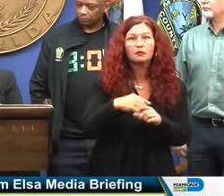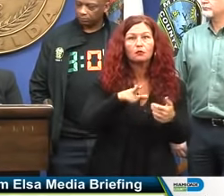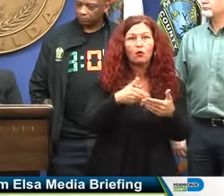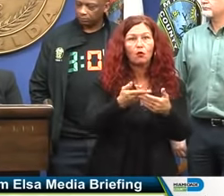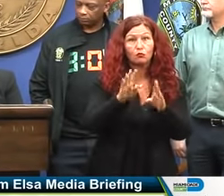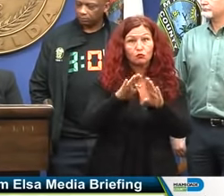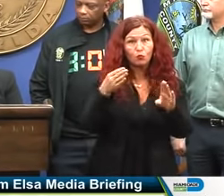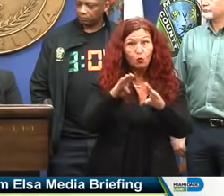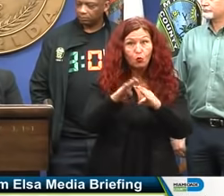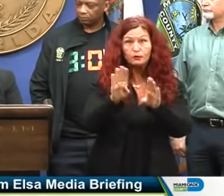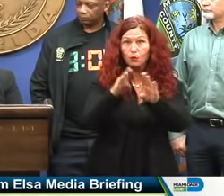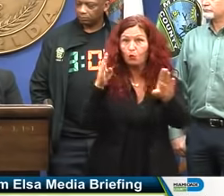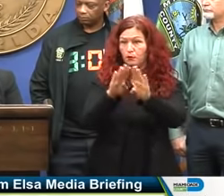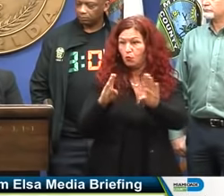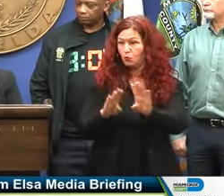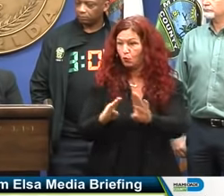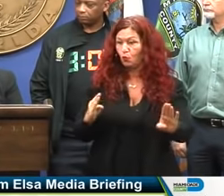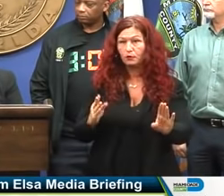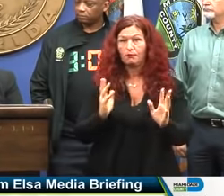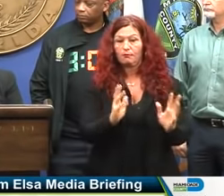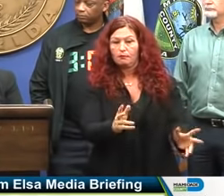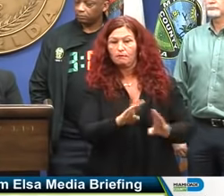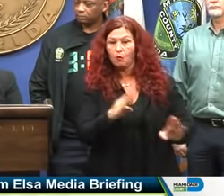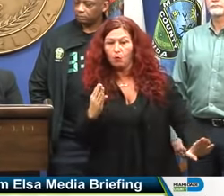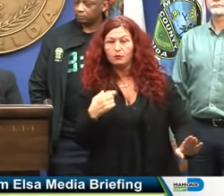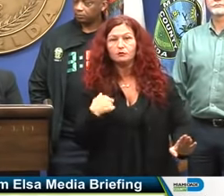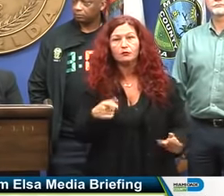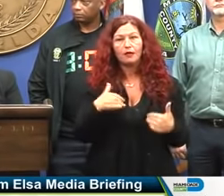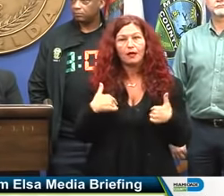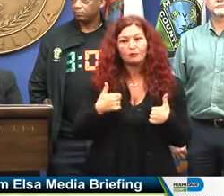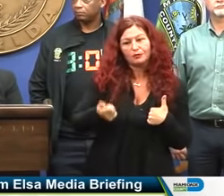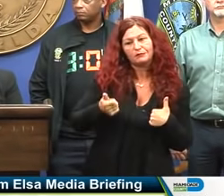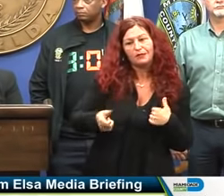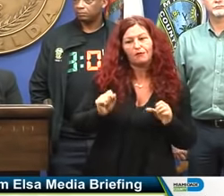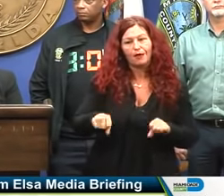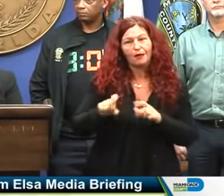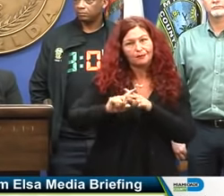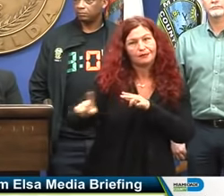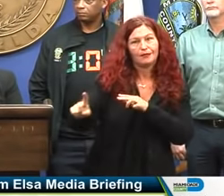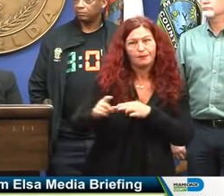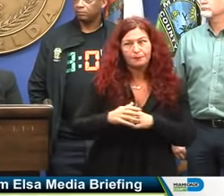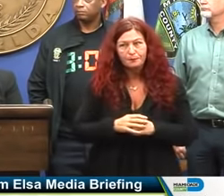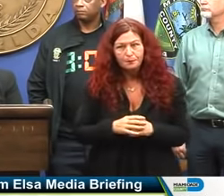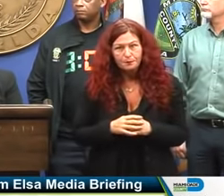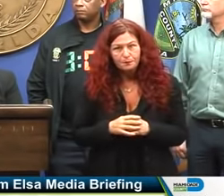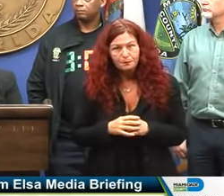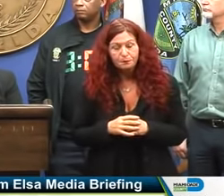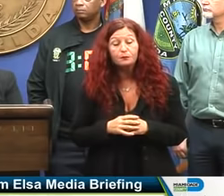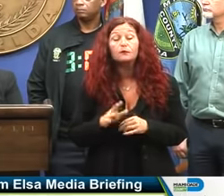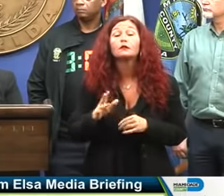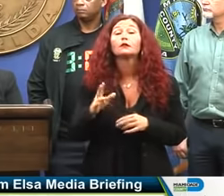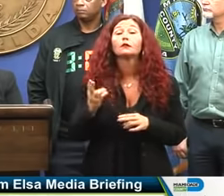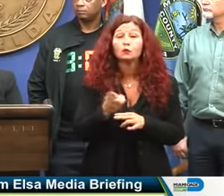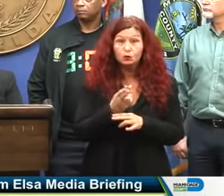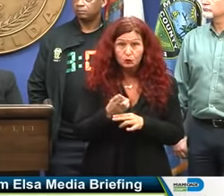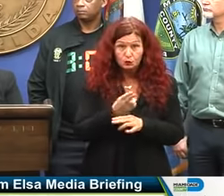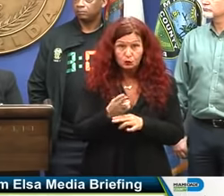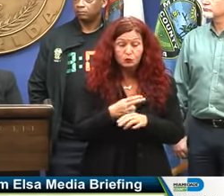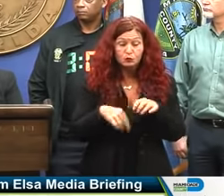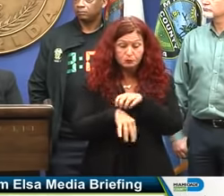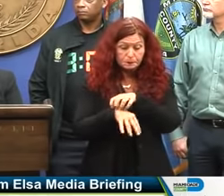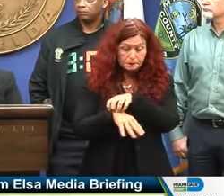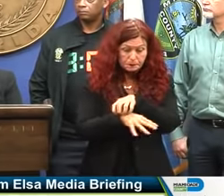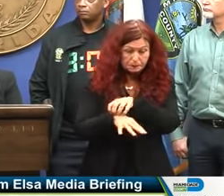We deployed drones with thermal imaging on numerous trips over the rubble pile and also standing in the tower in